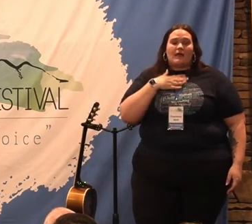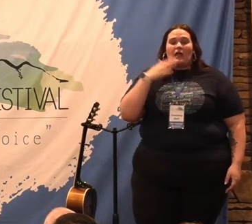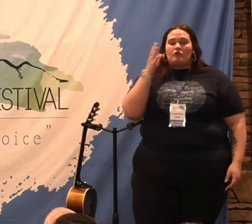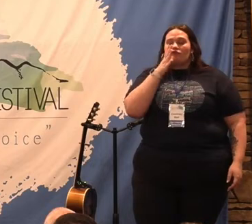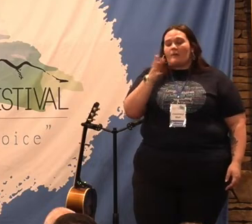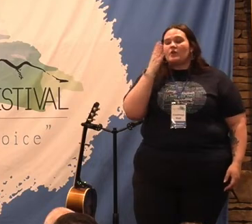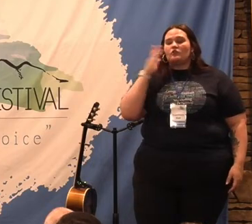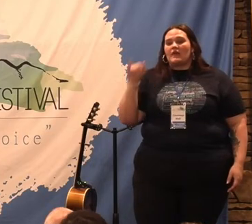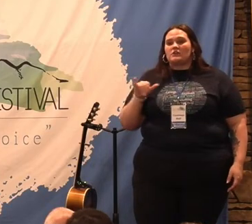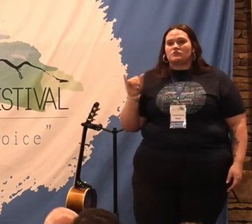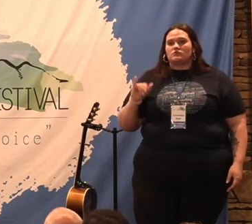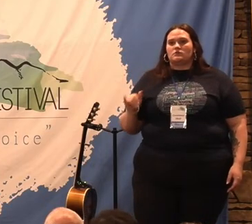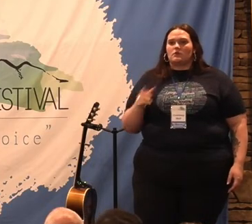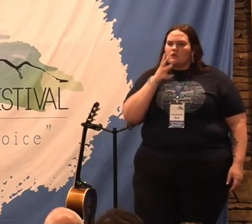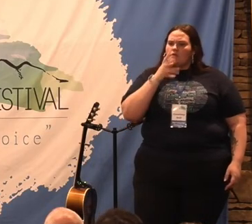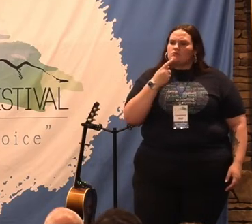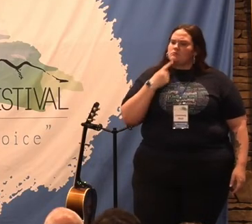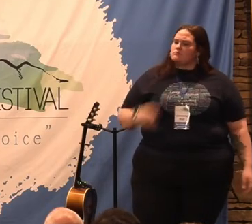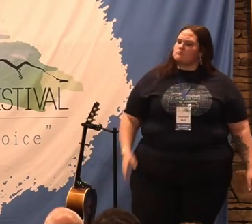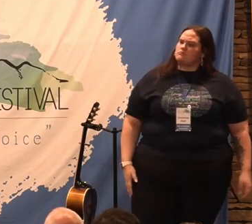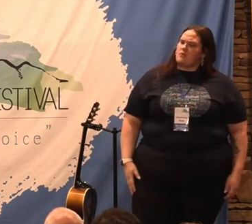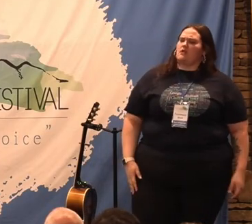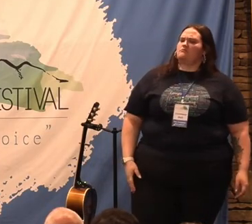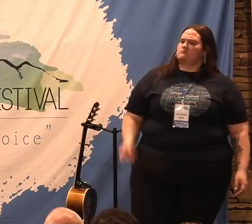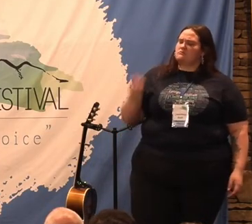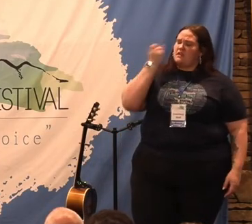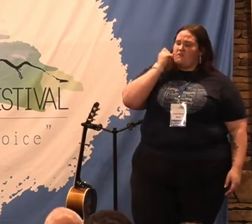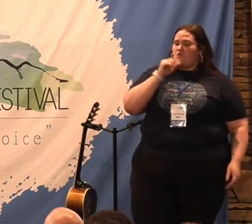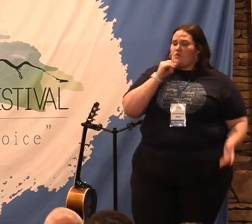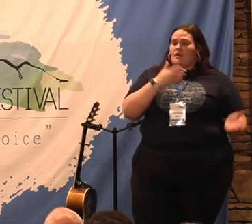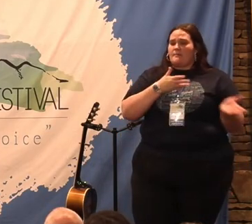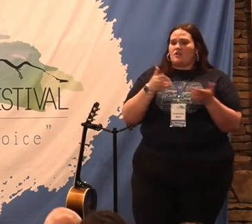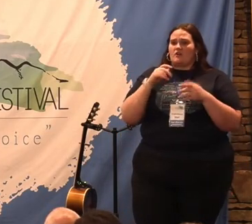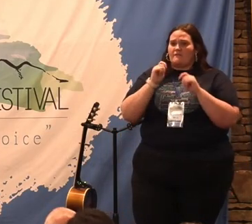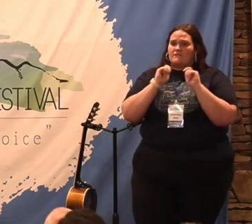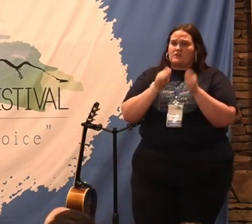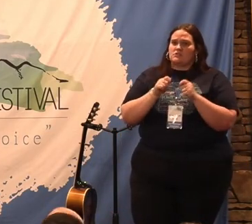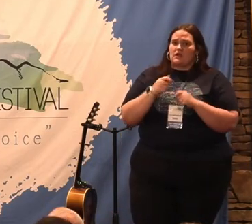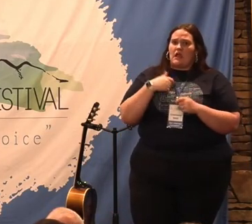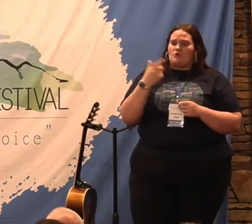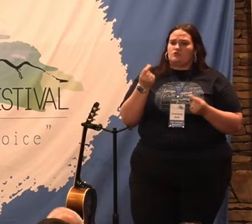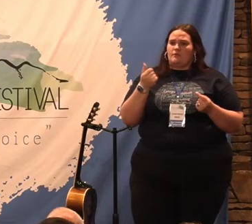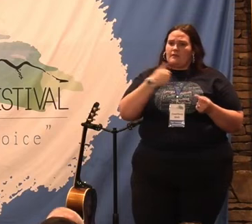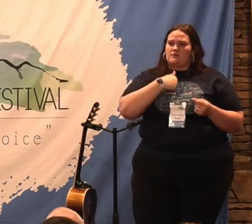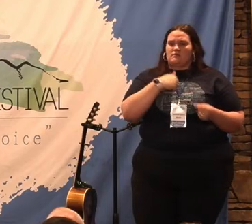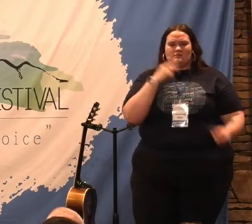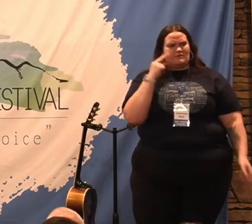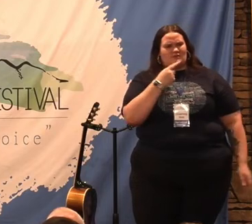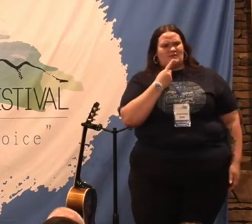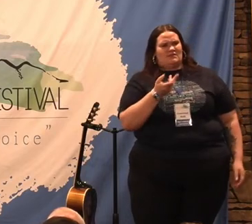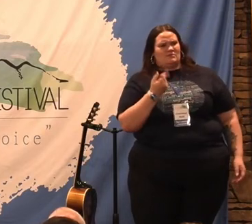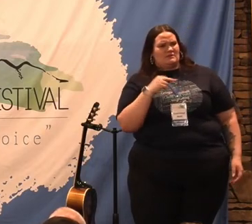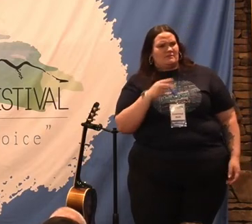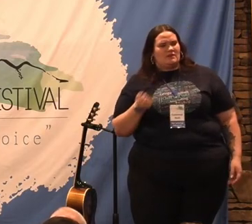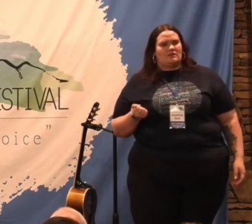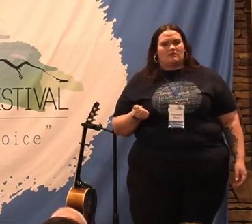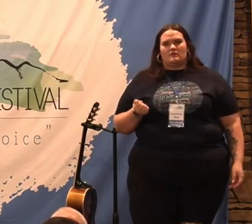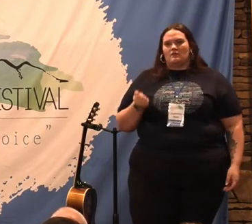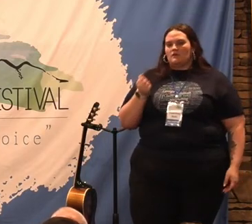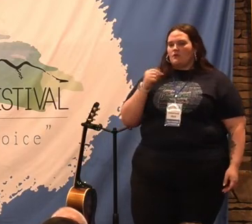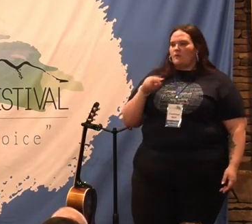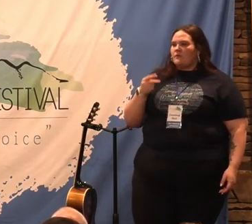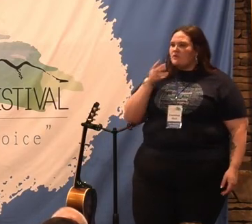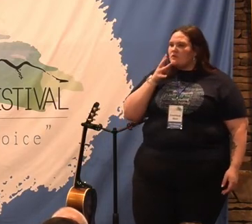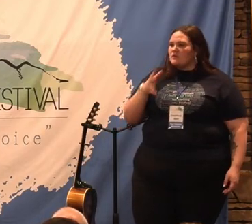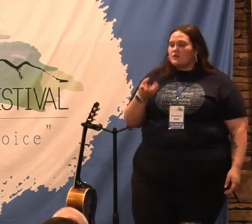Huh, she said. Well, if you fellas won't take her, I'll take her myself. Ha! My uncle said, what's that mean? Said Grandma, never seen you catch a fish.